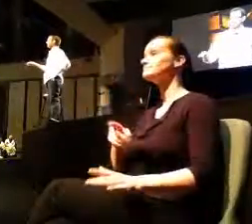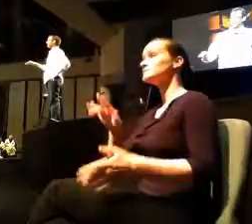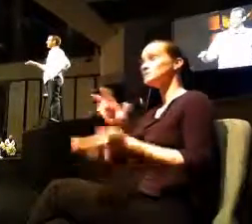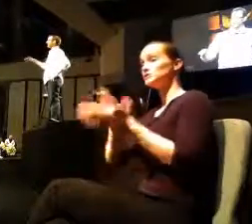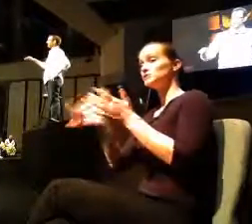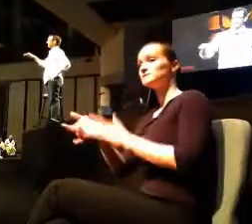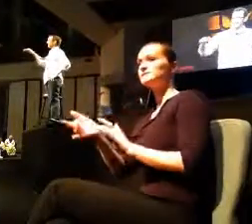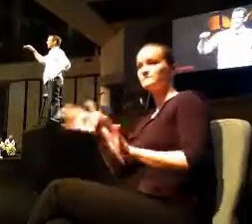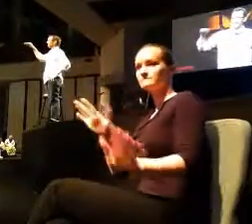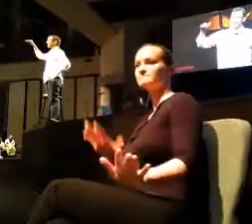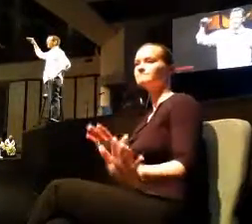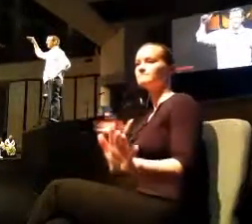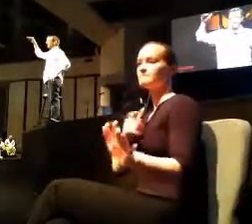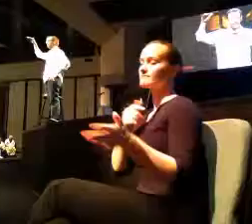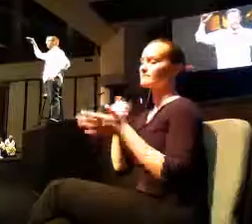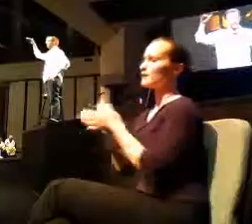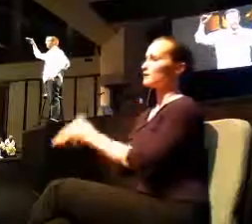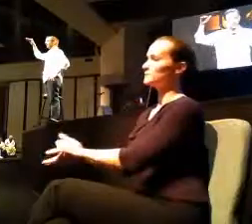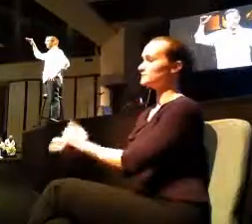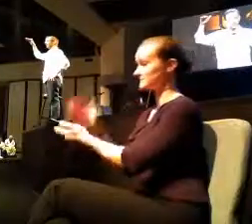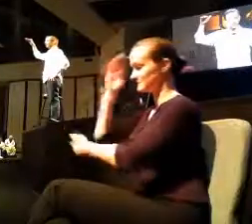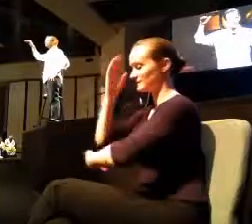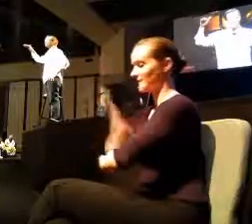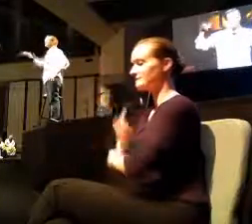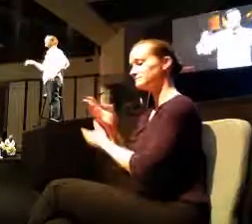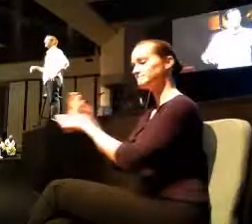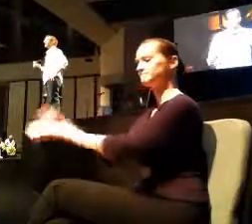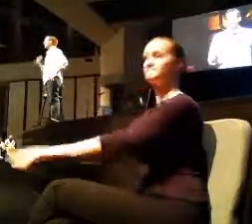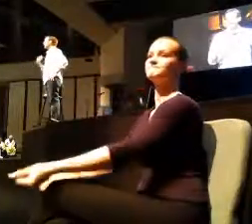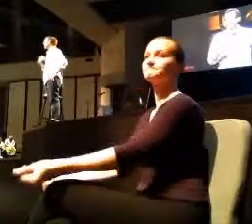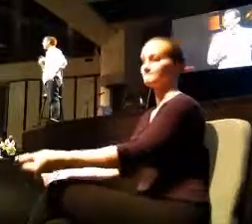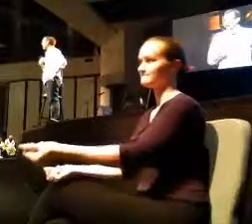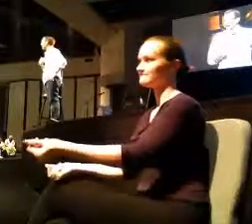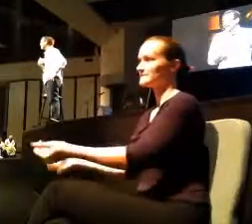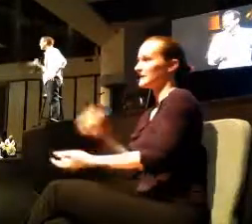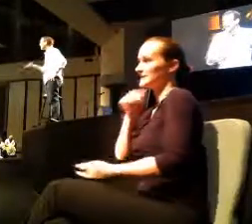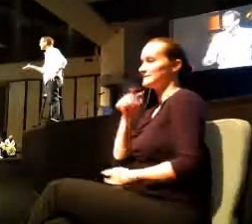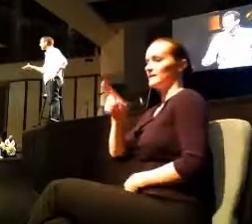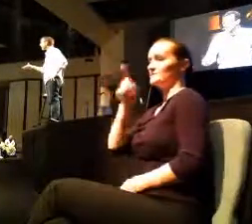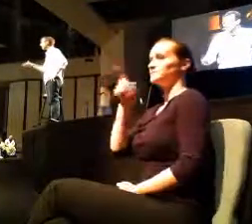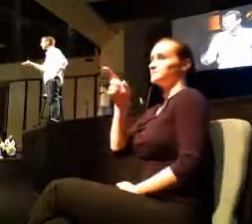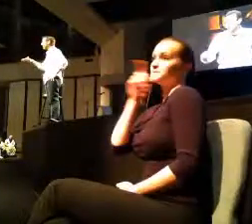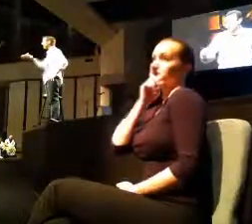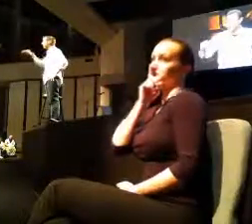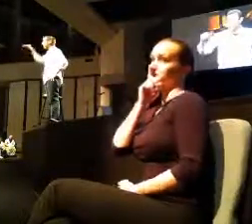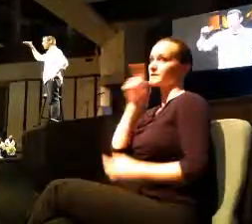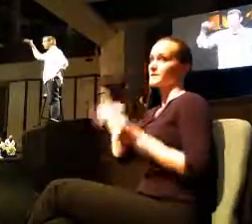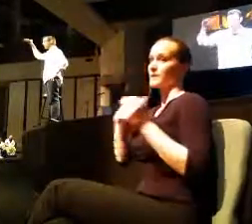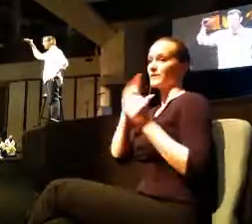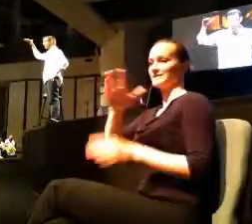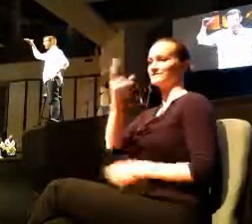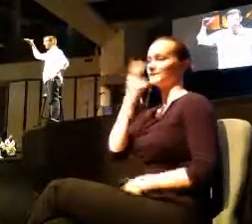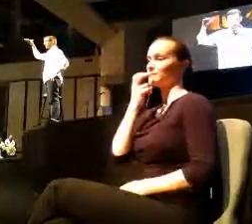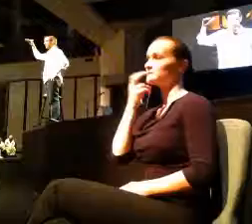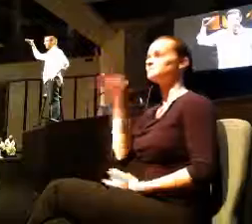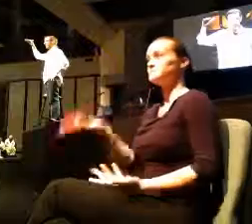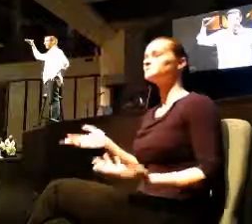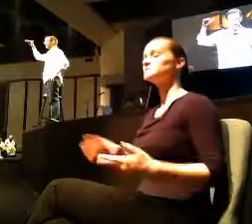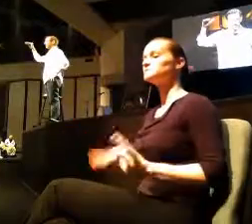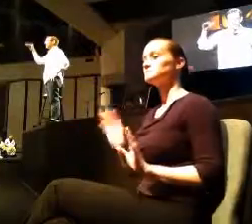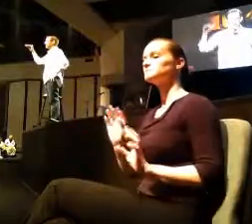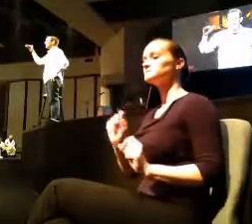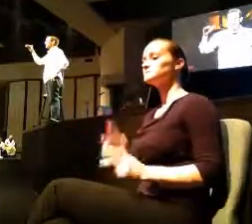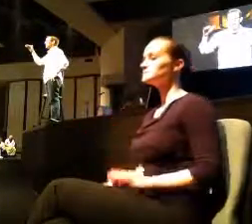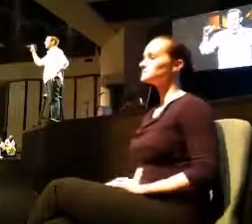what happens to this man's level of belief. Just leaves that out. You know, I hypothesize his belief had to go up some as Jesus heals his